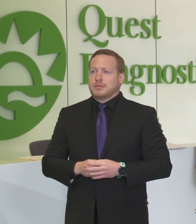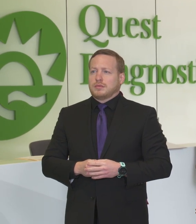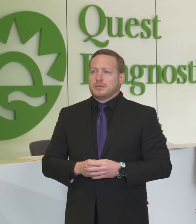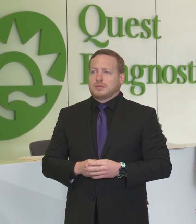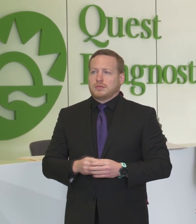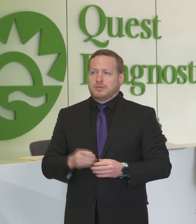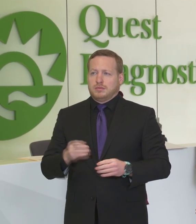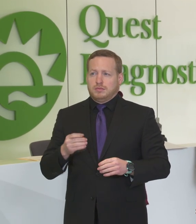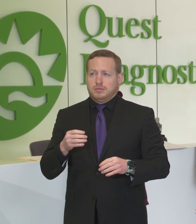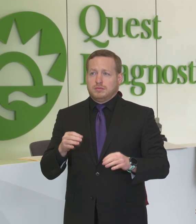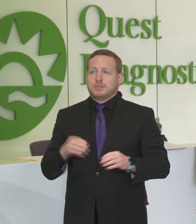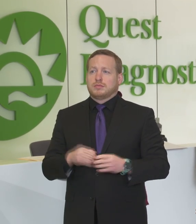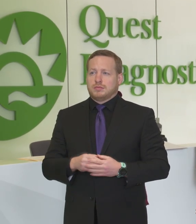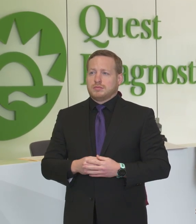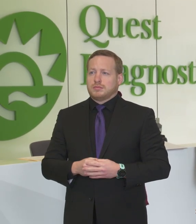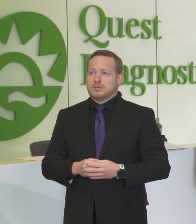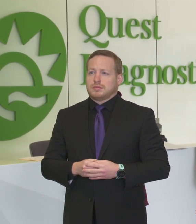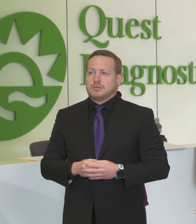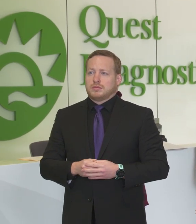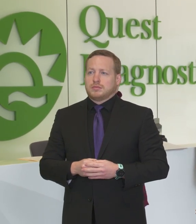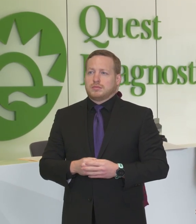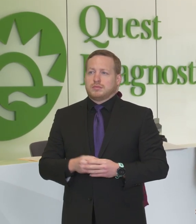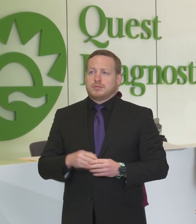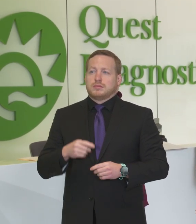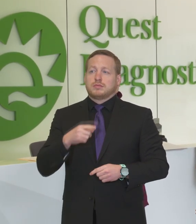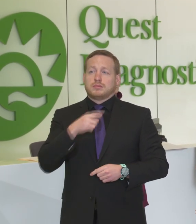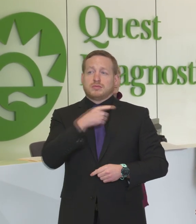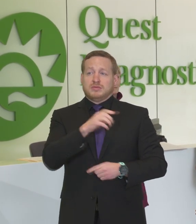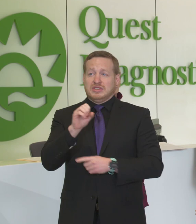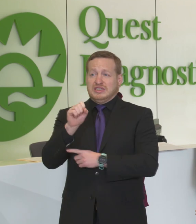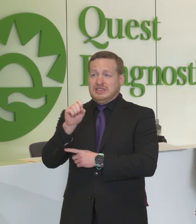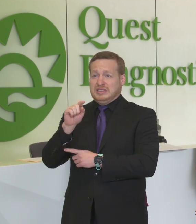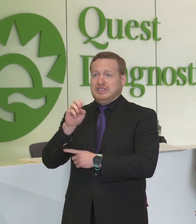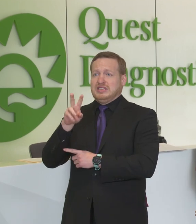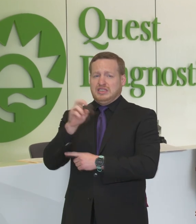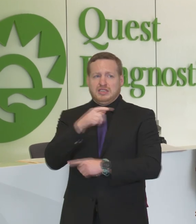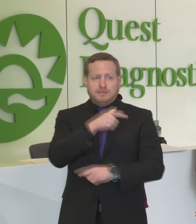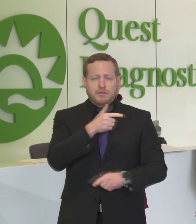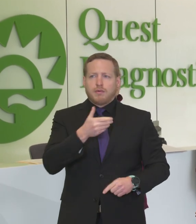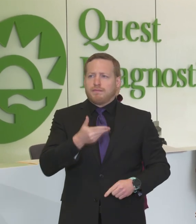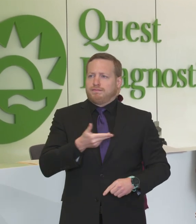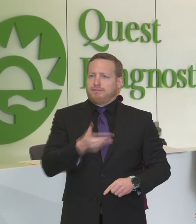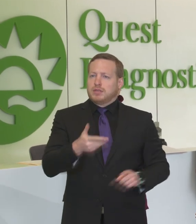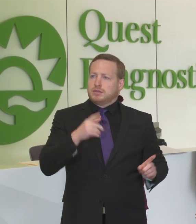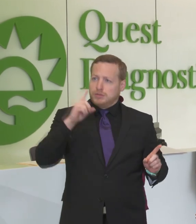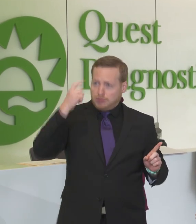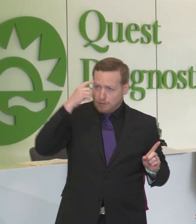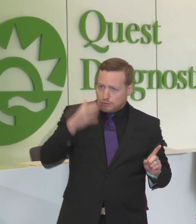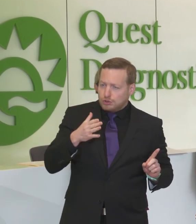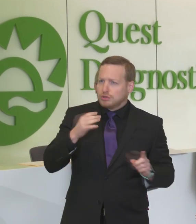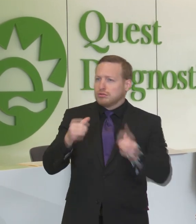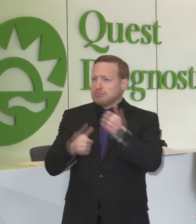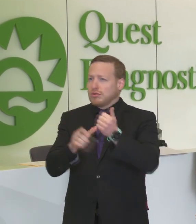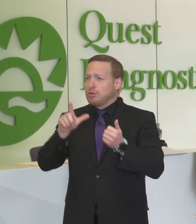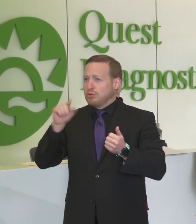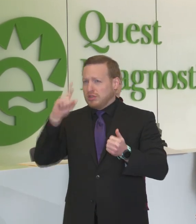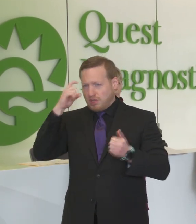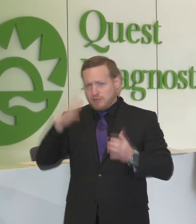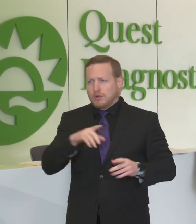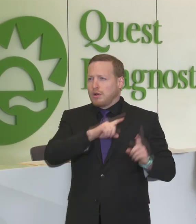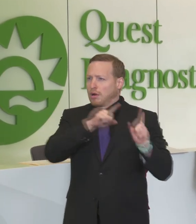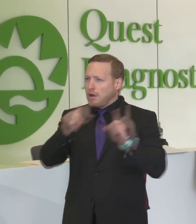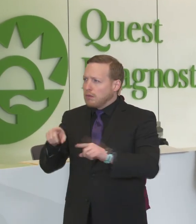and Secretary Sudders are here today. I think everybody knows at this point that the CDC broadened their guidelines with respect to who